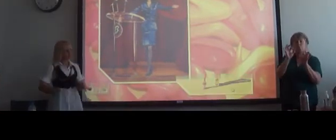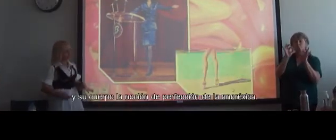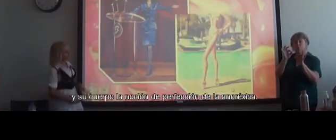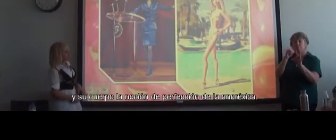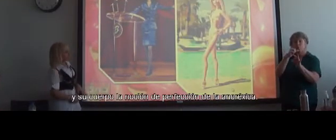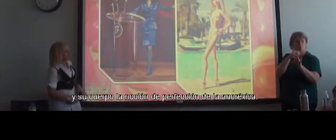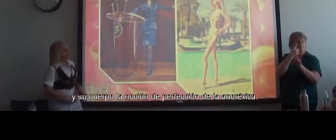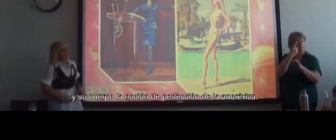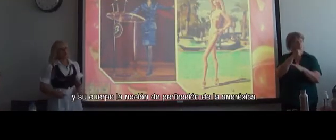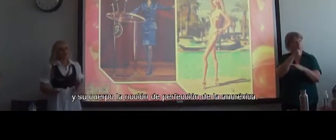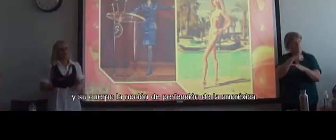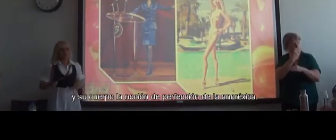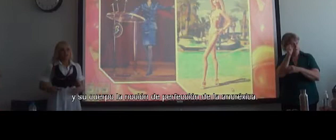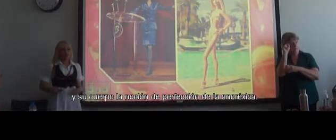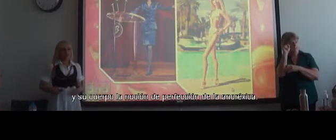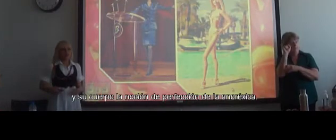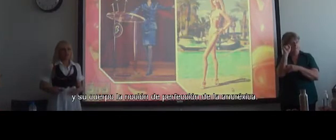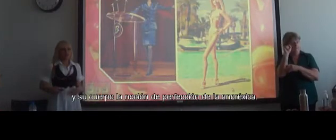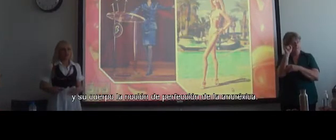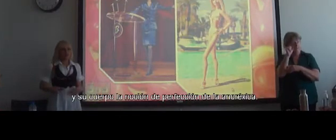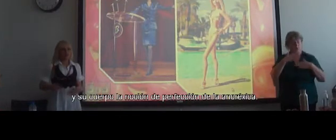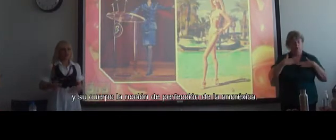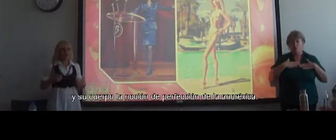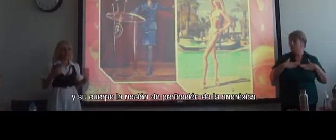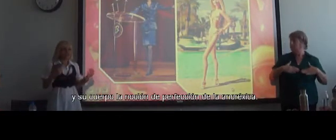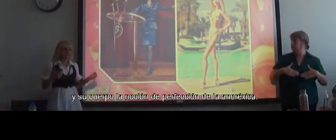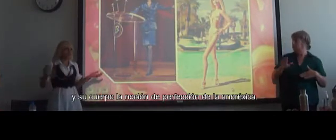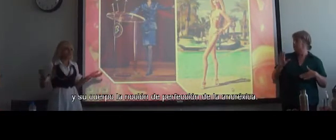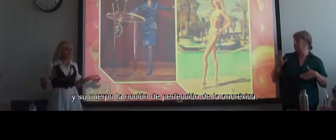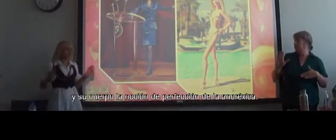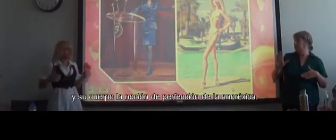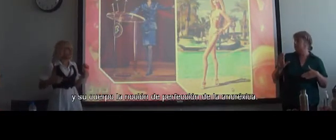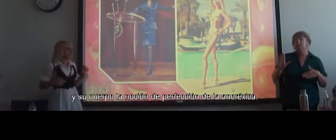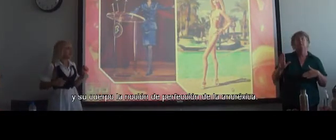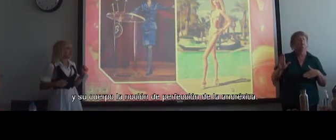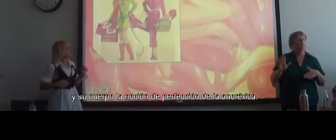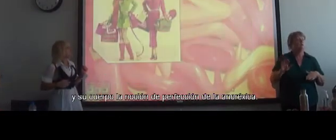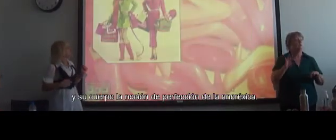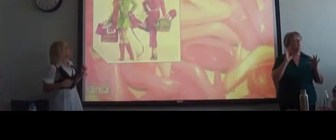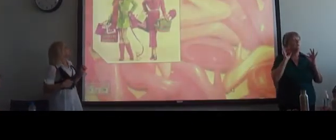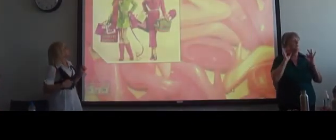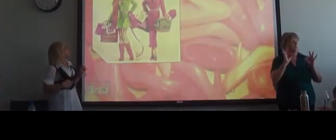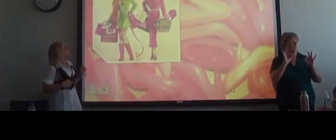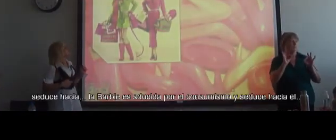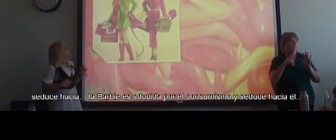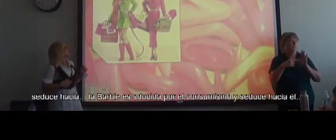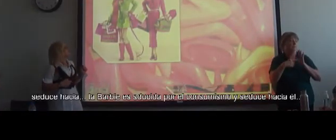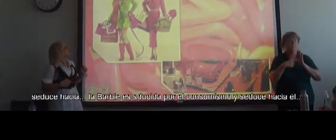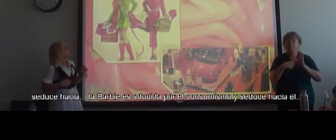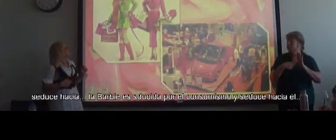feminism, and her body, the notion of perfection of the anorexic.